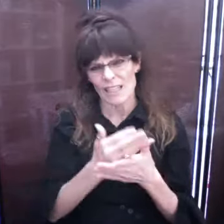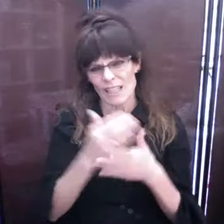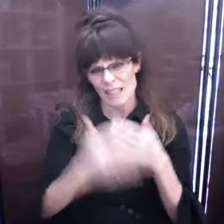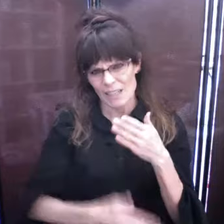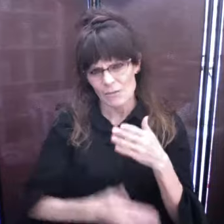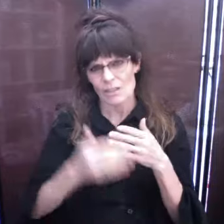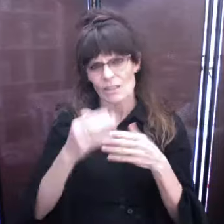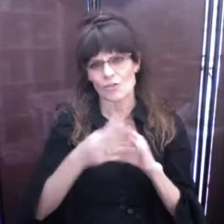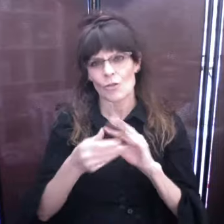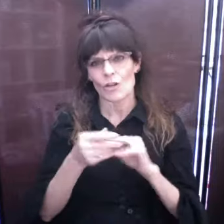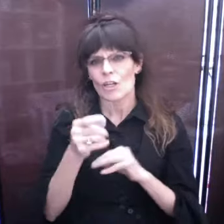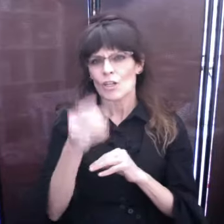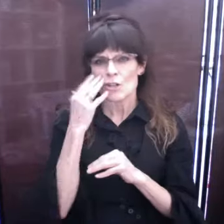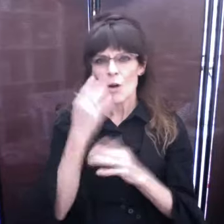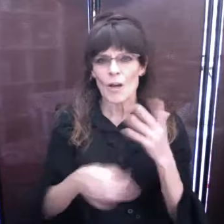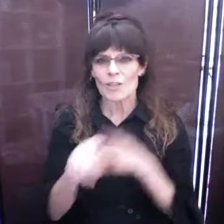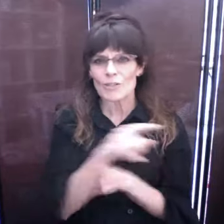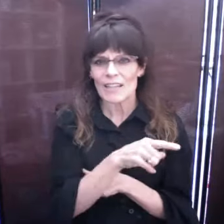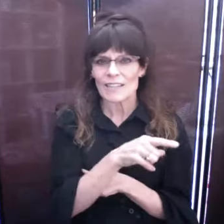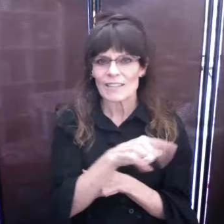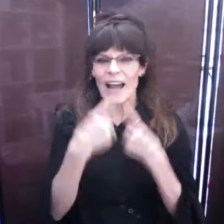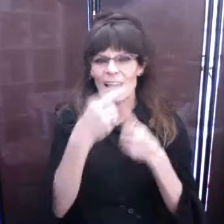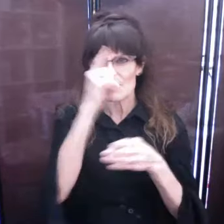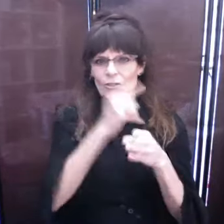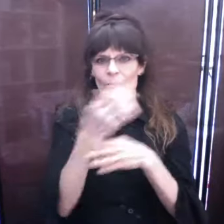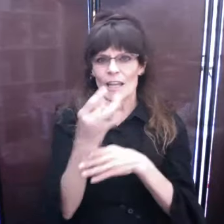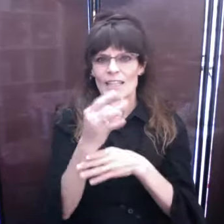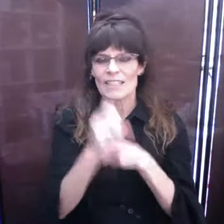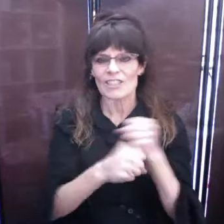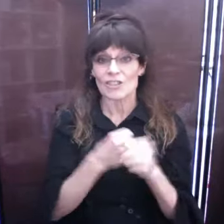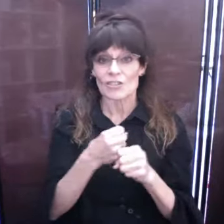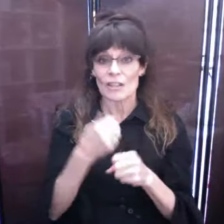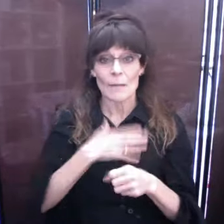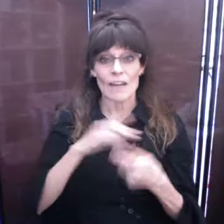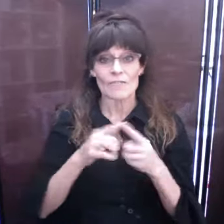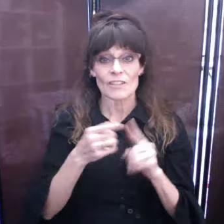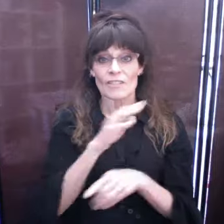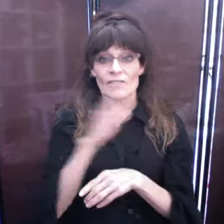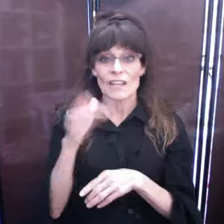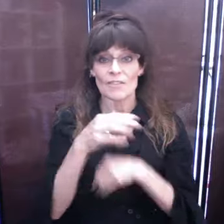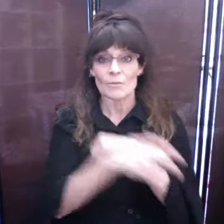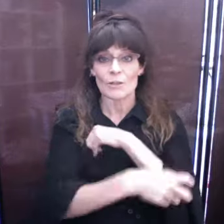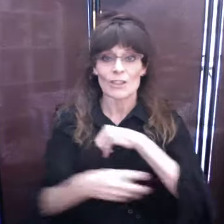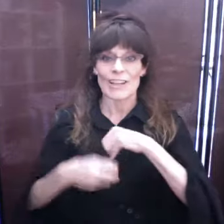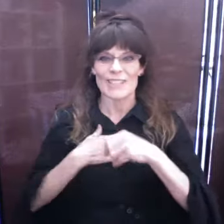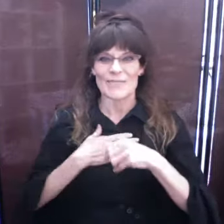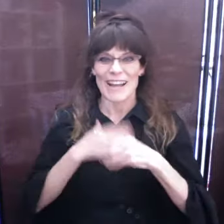you know what, you guys, I've been sober for 18 years, and my friends have never burglarized my house since. Like, oh my God,